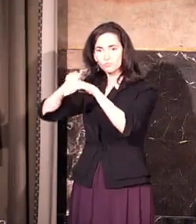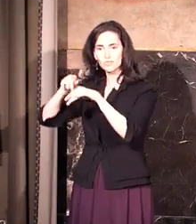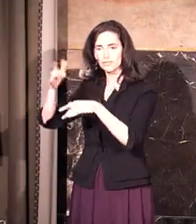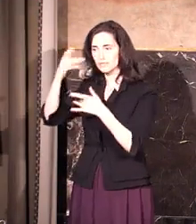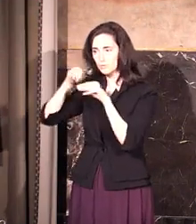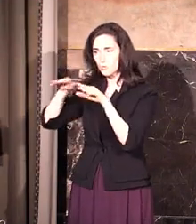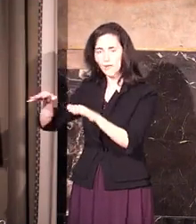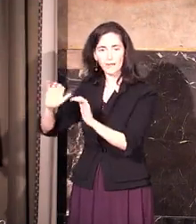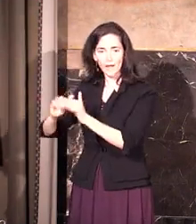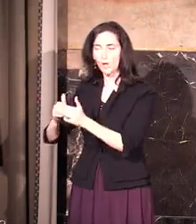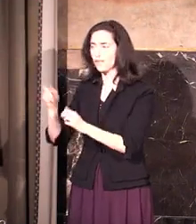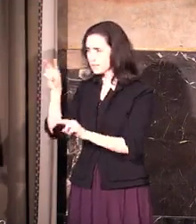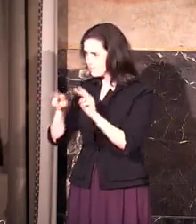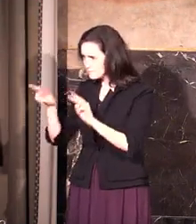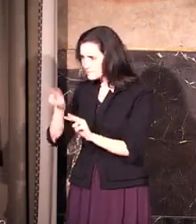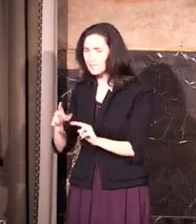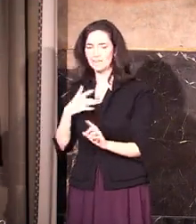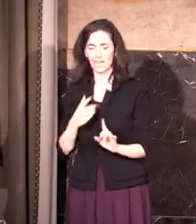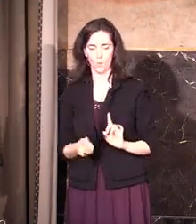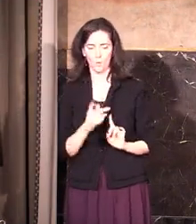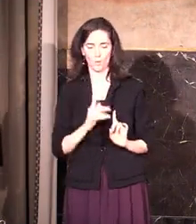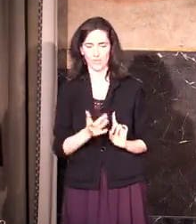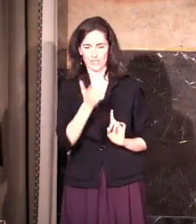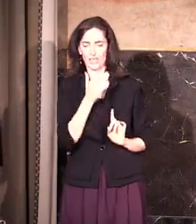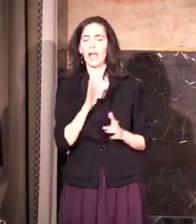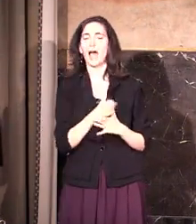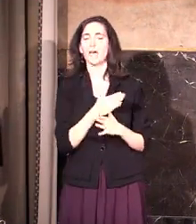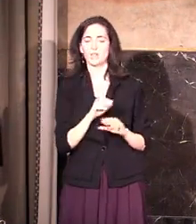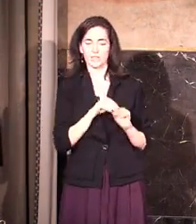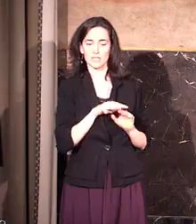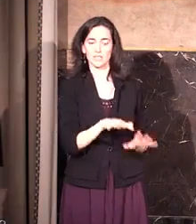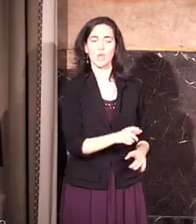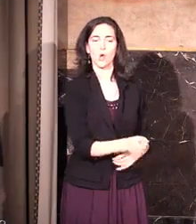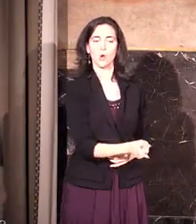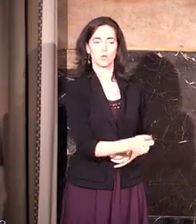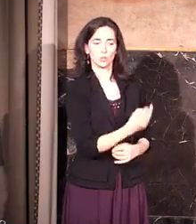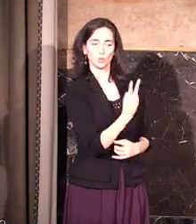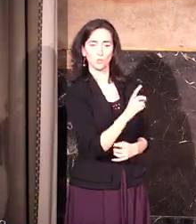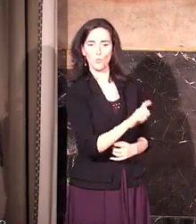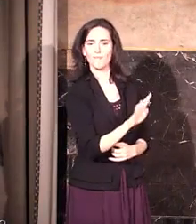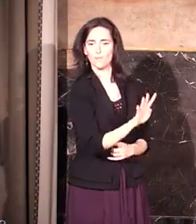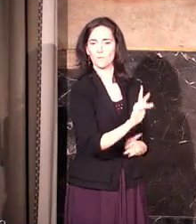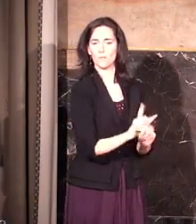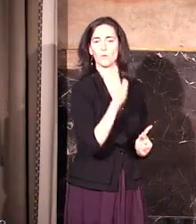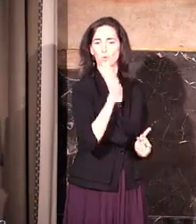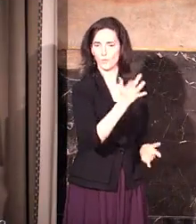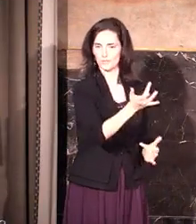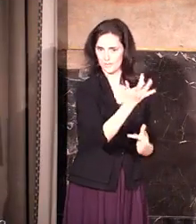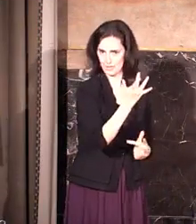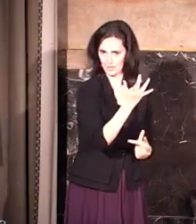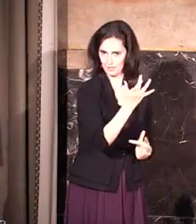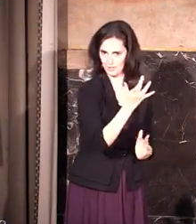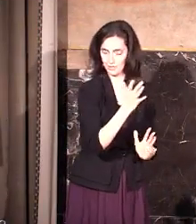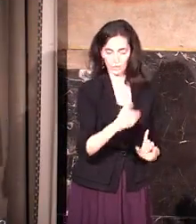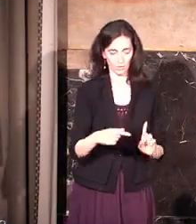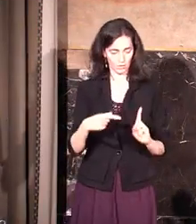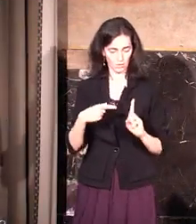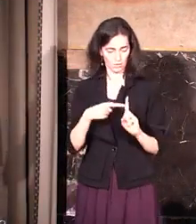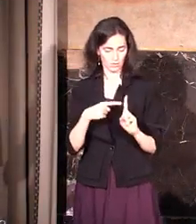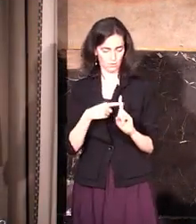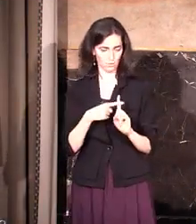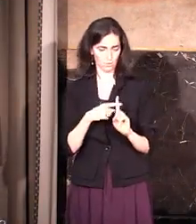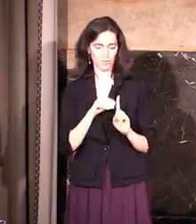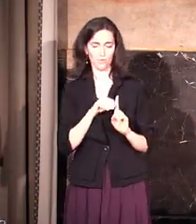2.4. And so what you would typically expect is for every person to be infected, that they would infect on